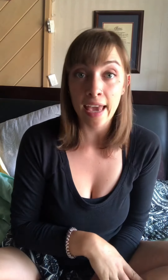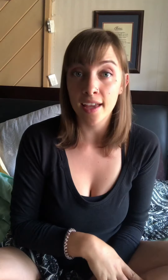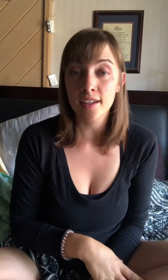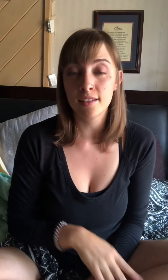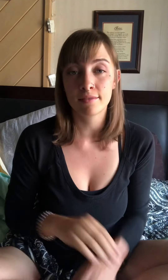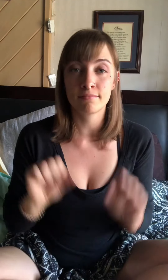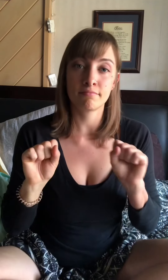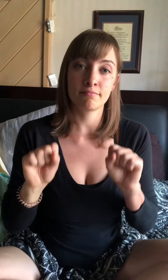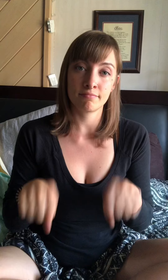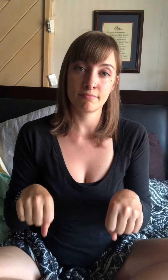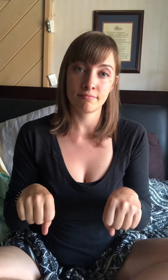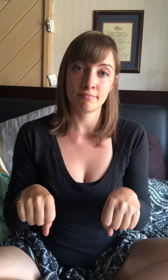can,